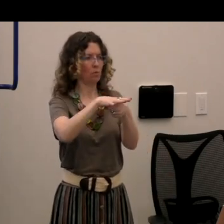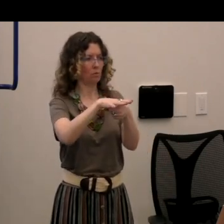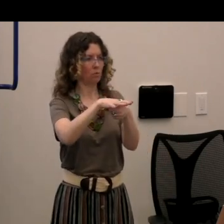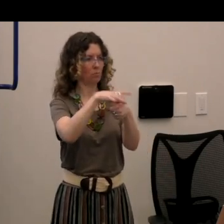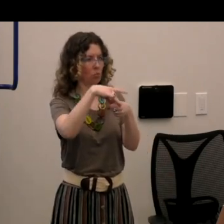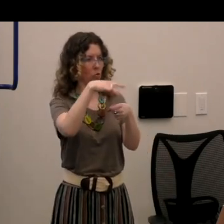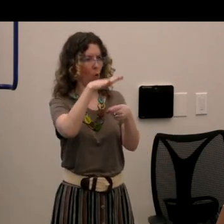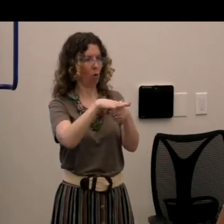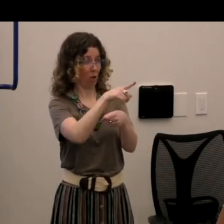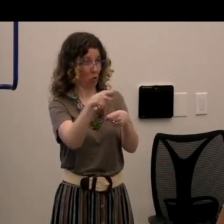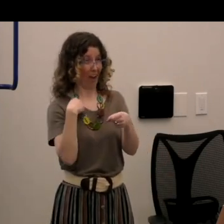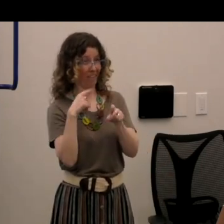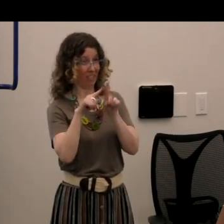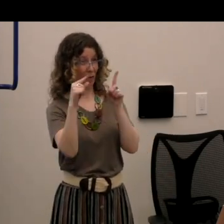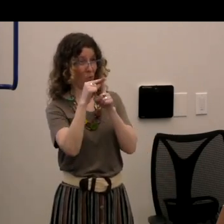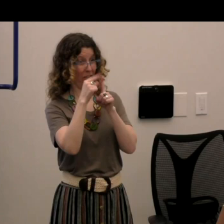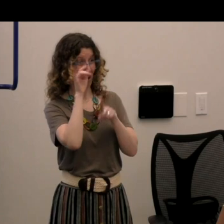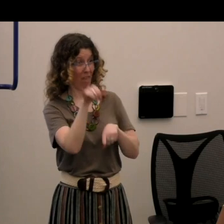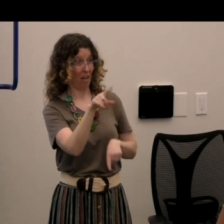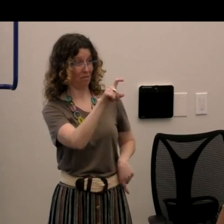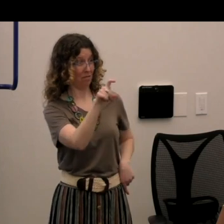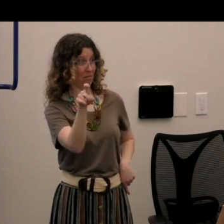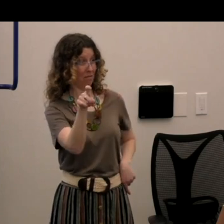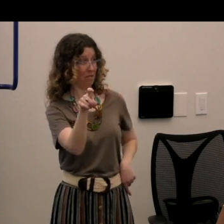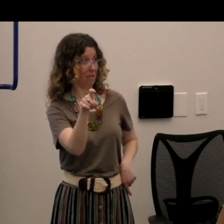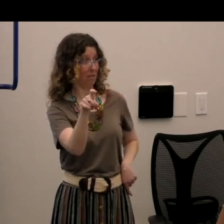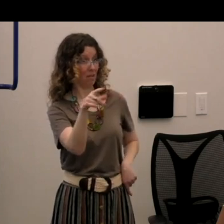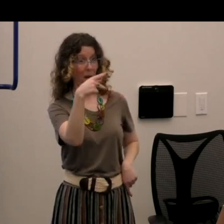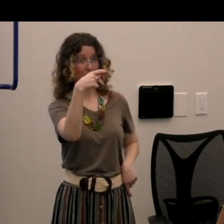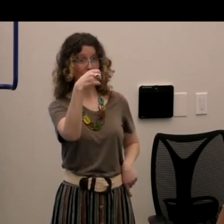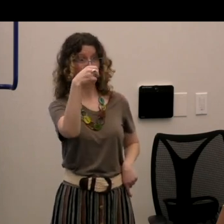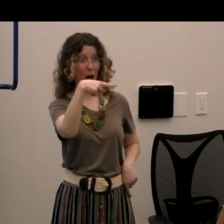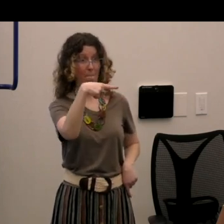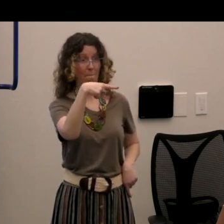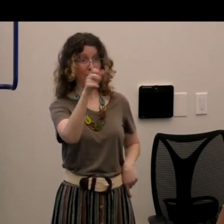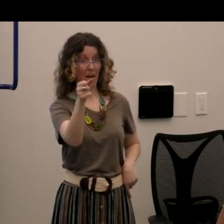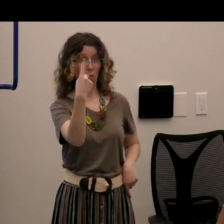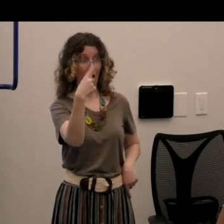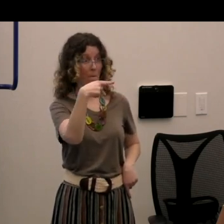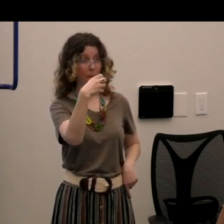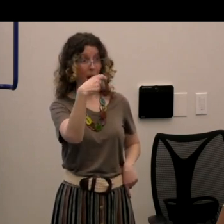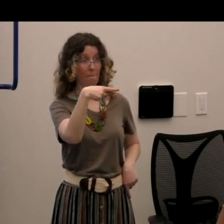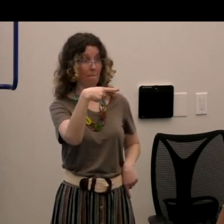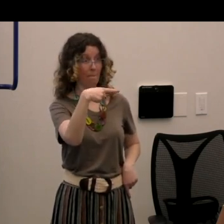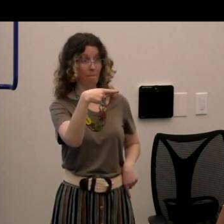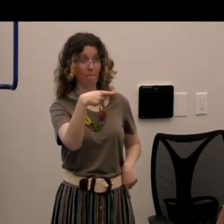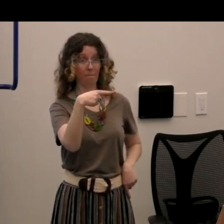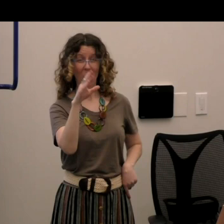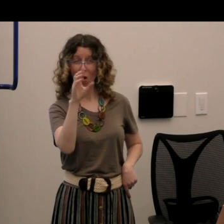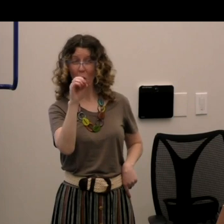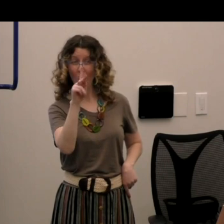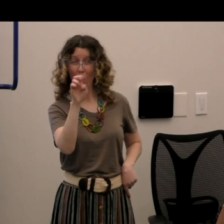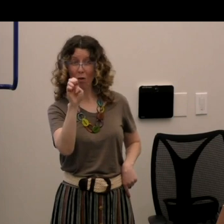Maybe you know the word soda in English, right? Do you have different words for that where you come from? Pop, maybe. Yeah, pop,